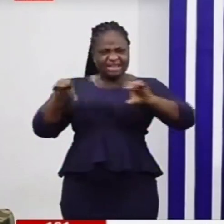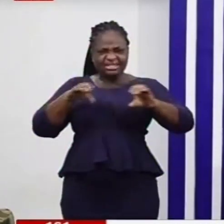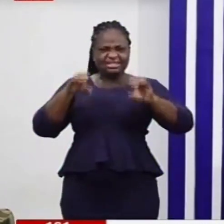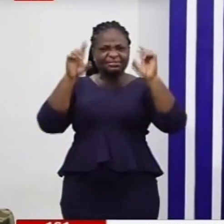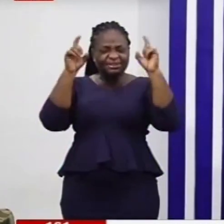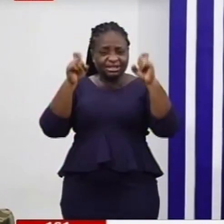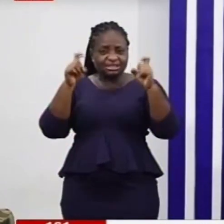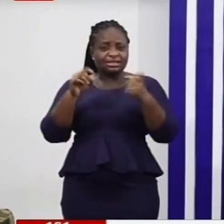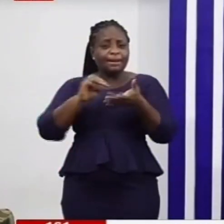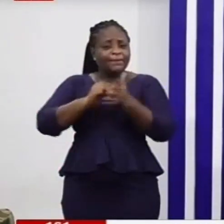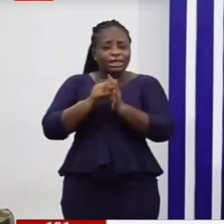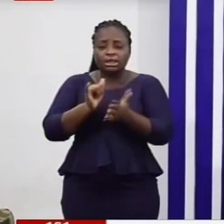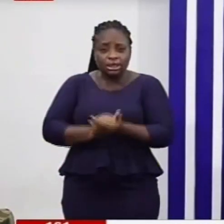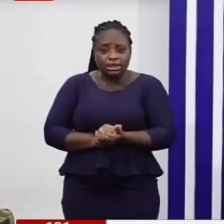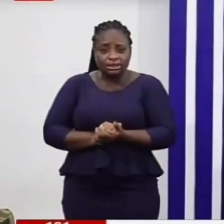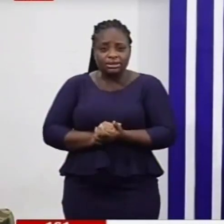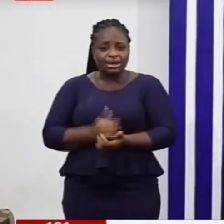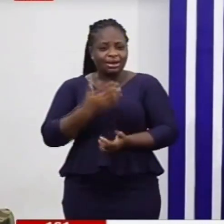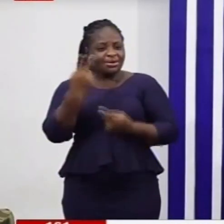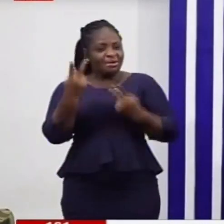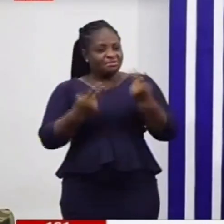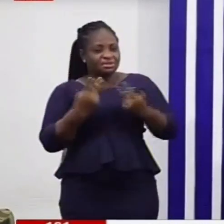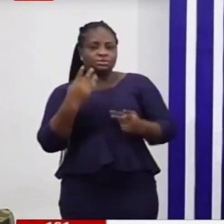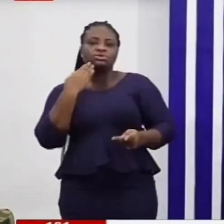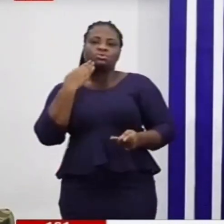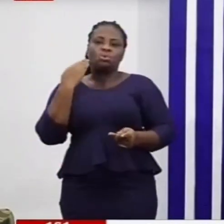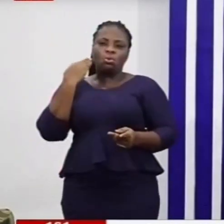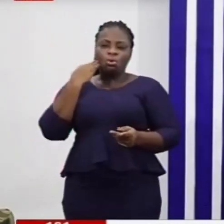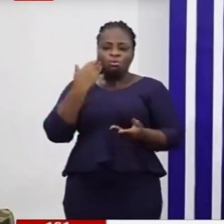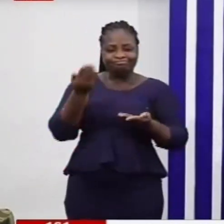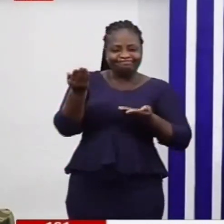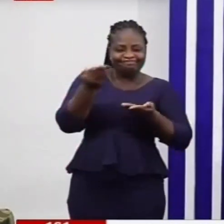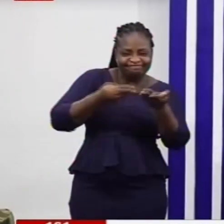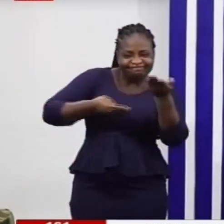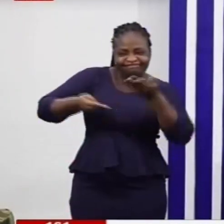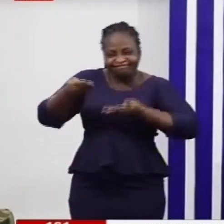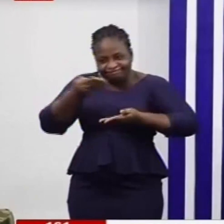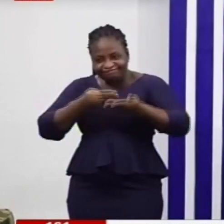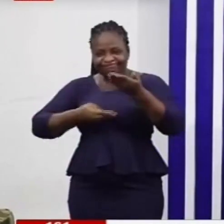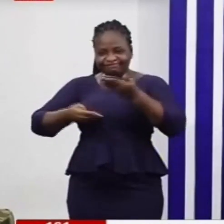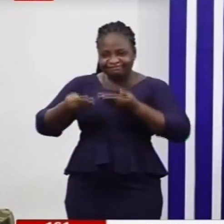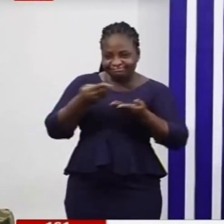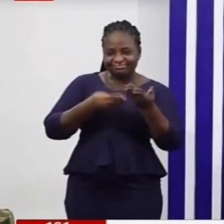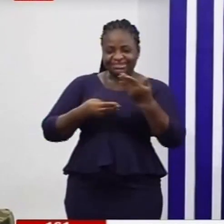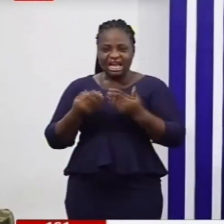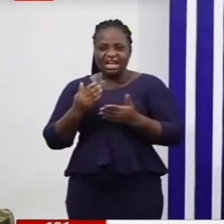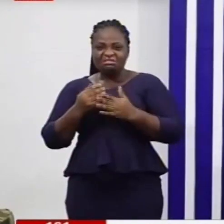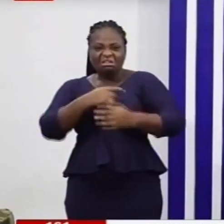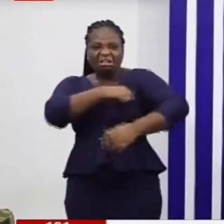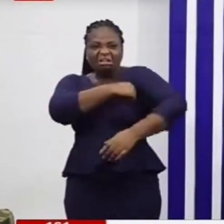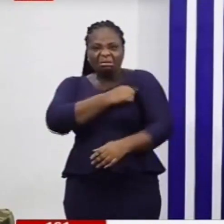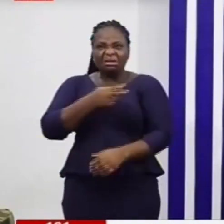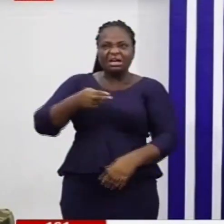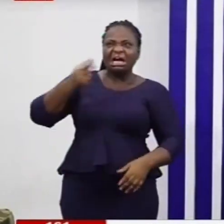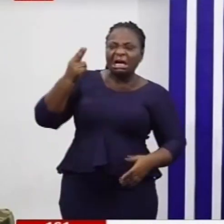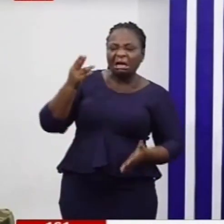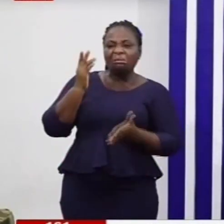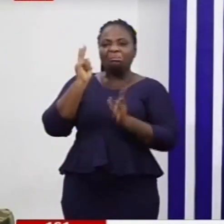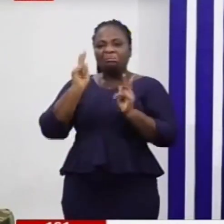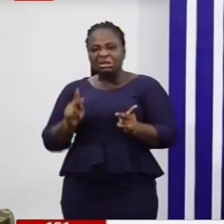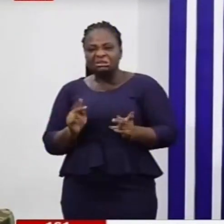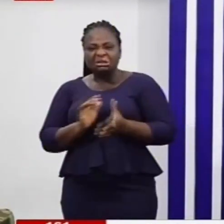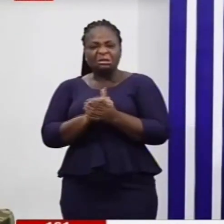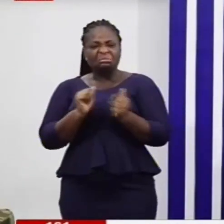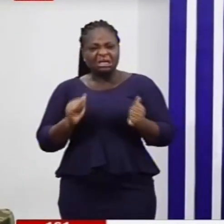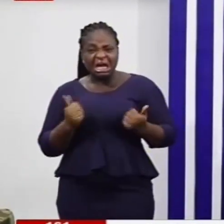What that means is that visit homes, have conversations with people, have people develop temperatures here. Are there persons here who believe